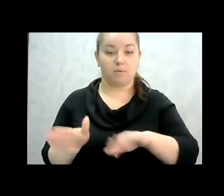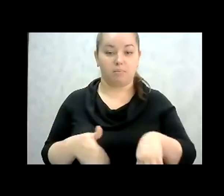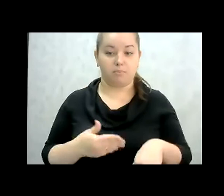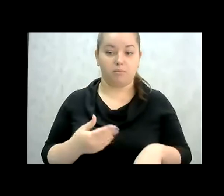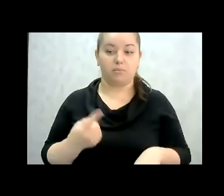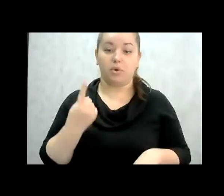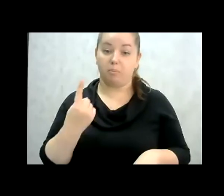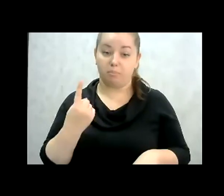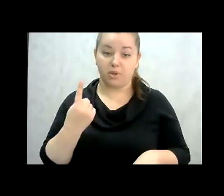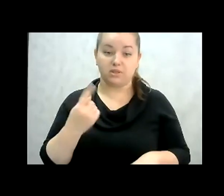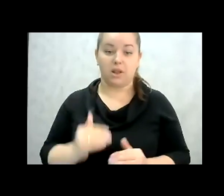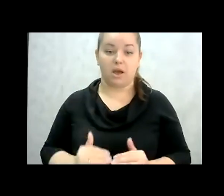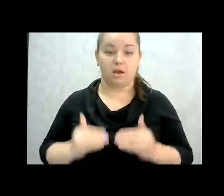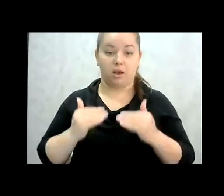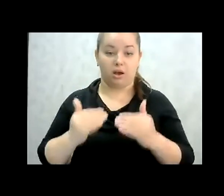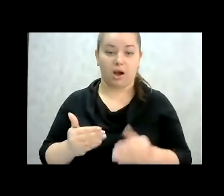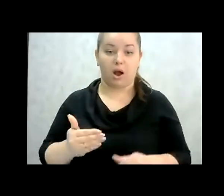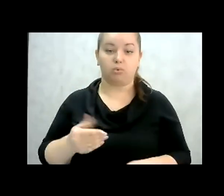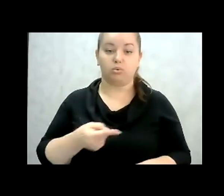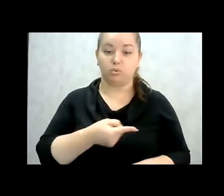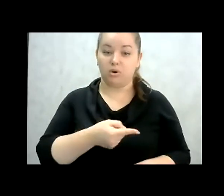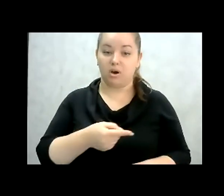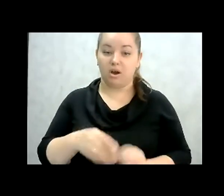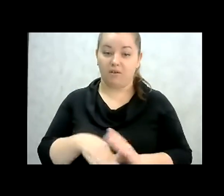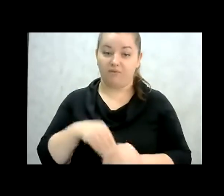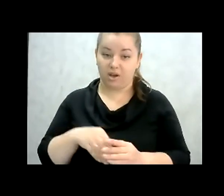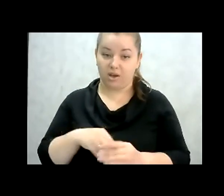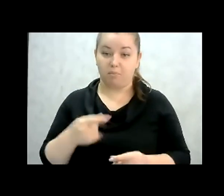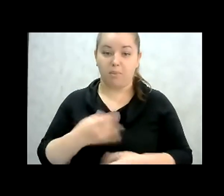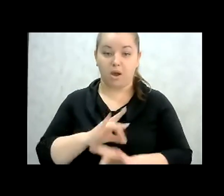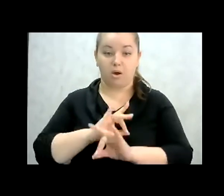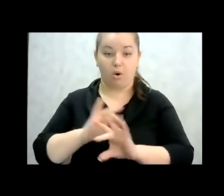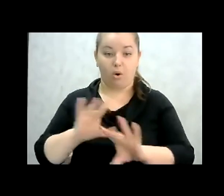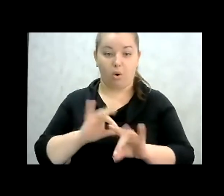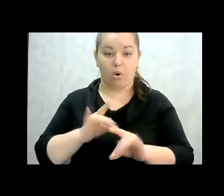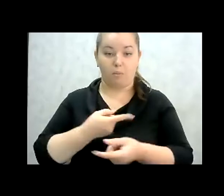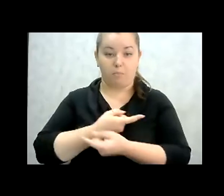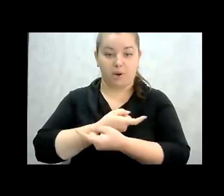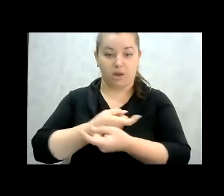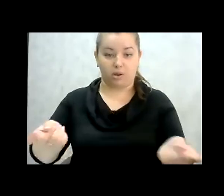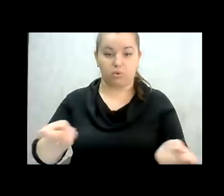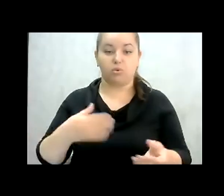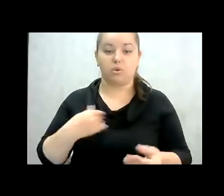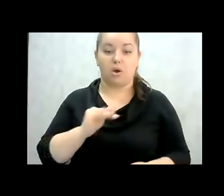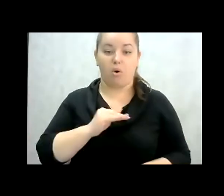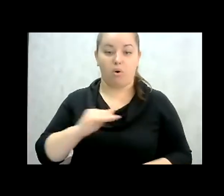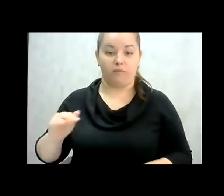pointed to successes in conducting elections in such a challenging year and amid so many fundamental changes, which have already been pointed to